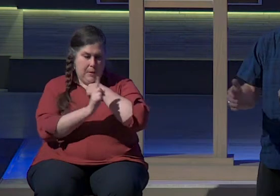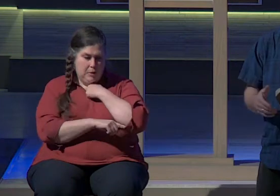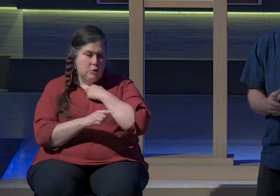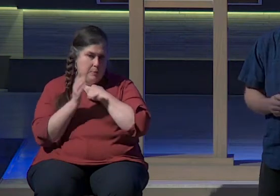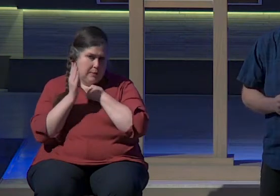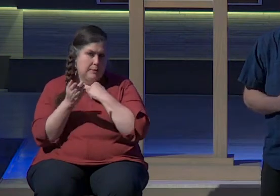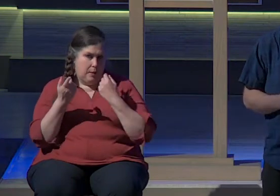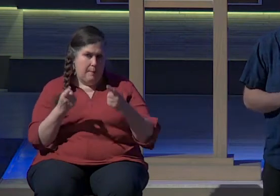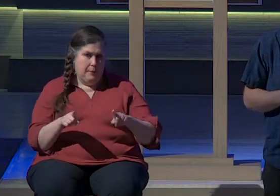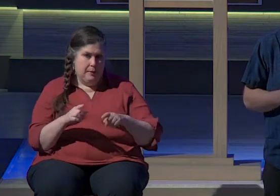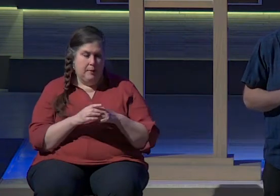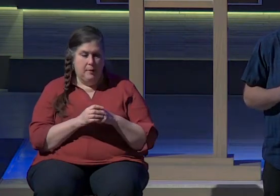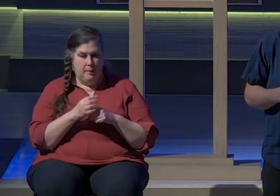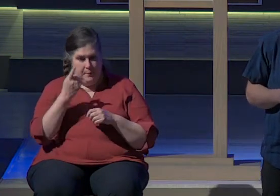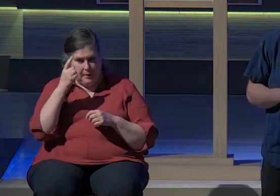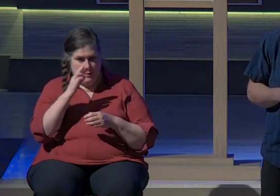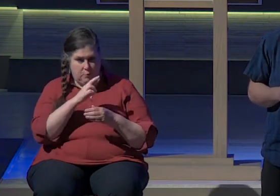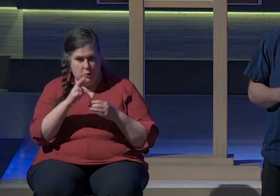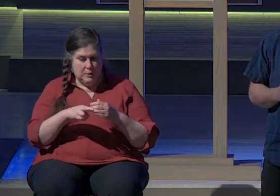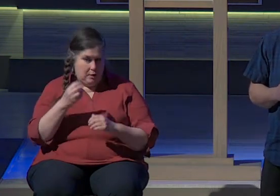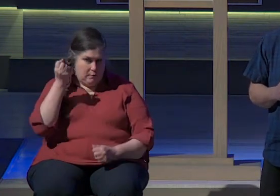coming as a direct result of rebellion.